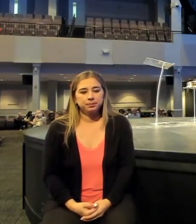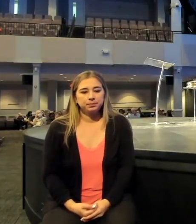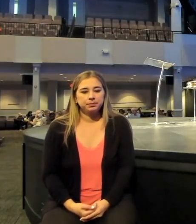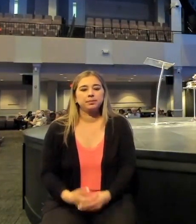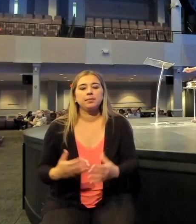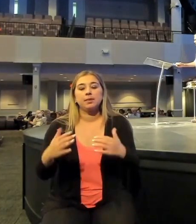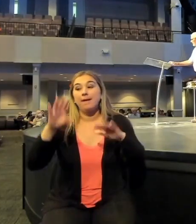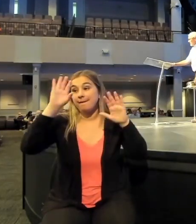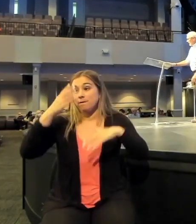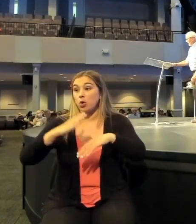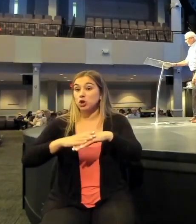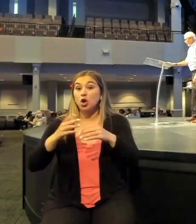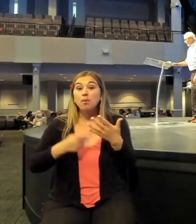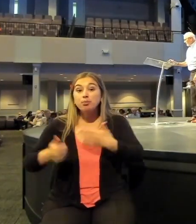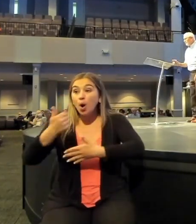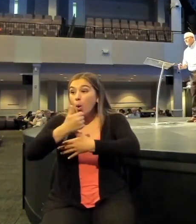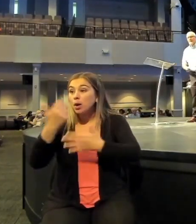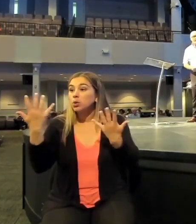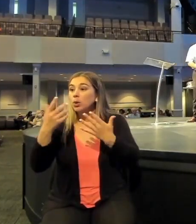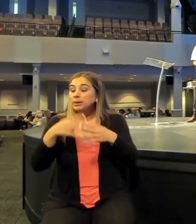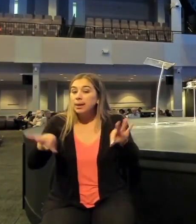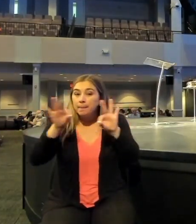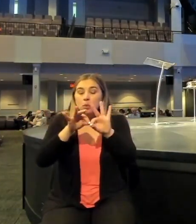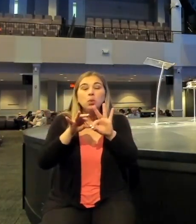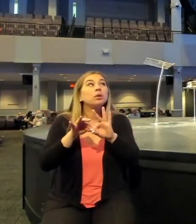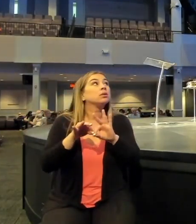Focus on priorities. What's really important?